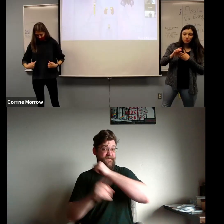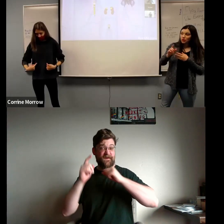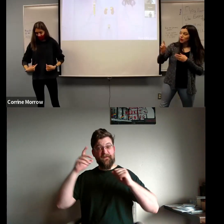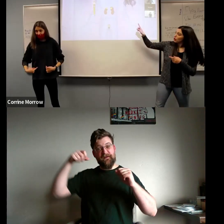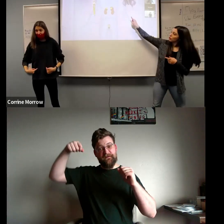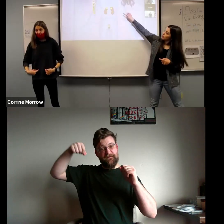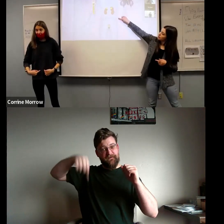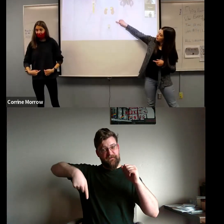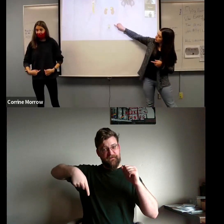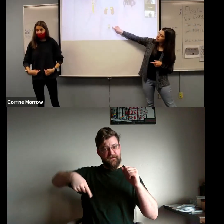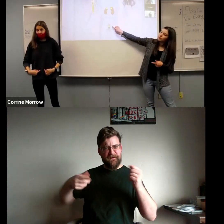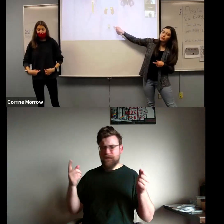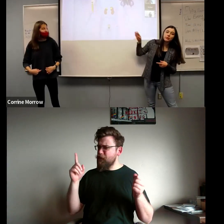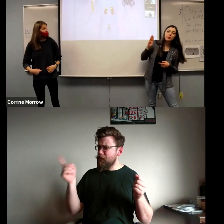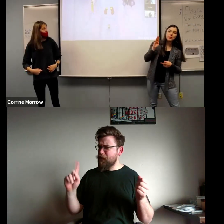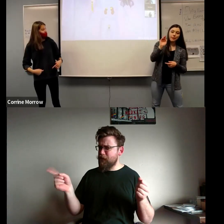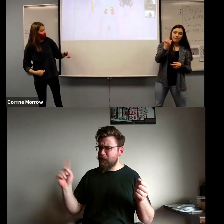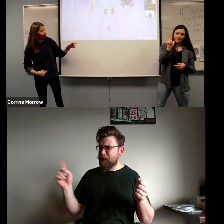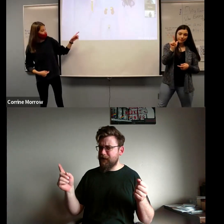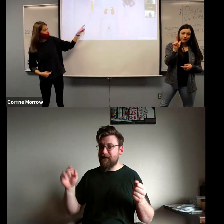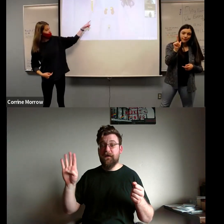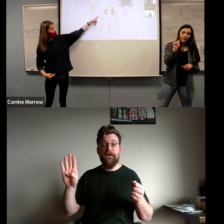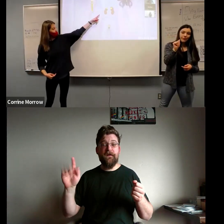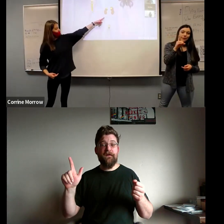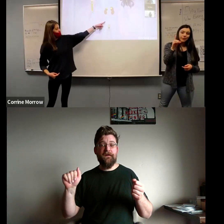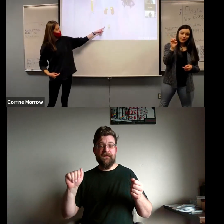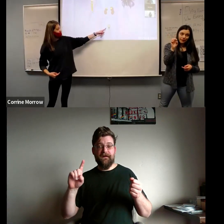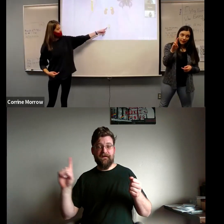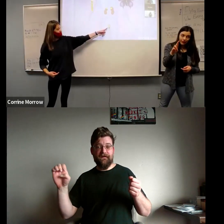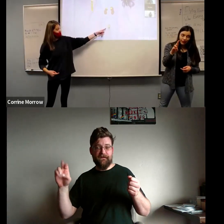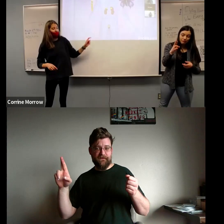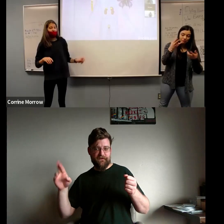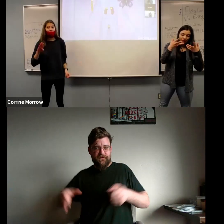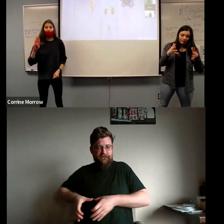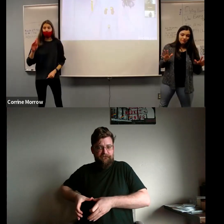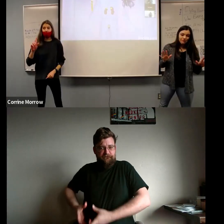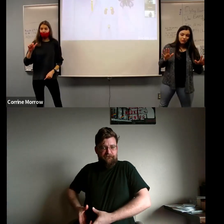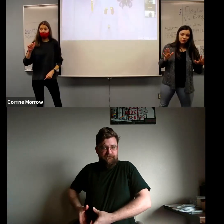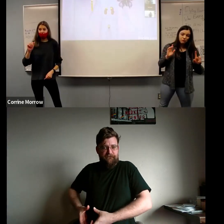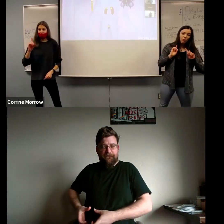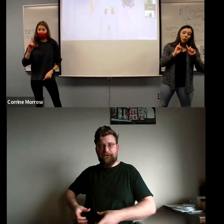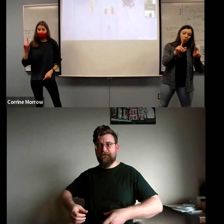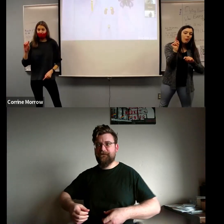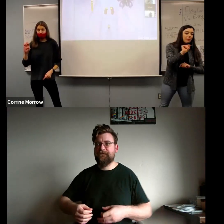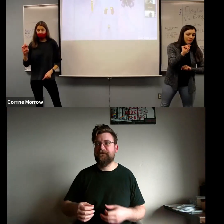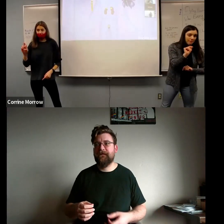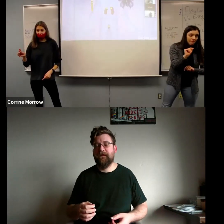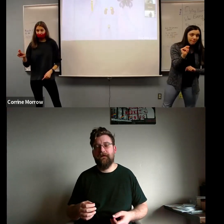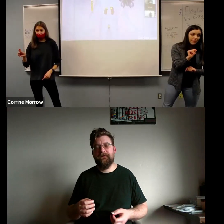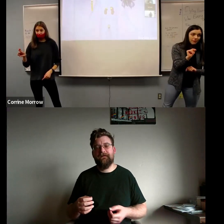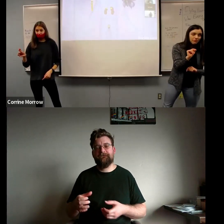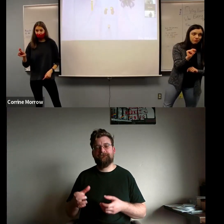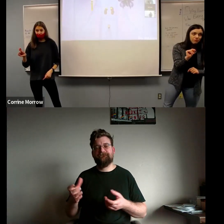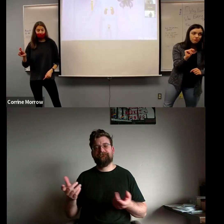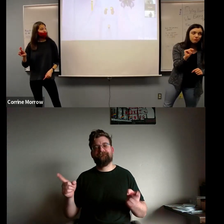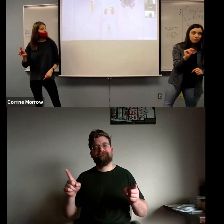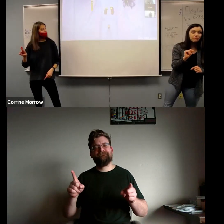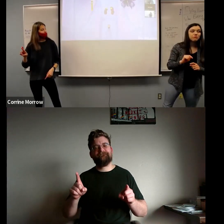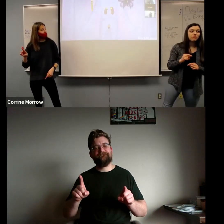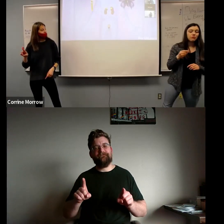urine until it's time to go to the bathroom. Then the urine passes out a small tube called the urethra and